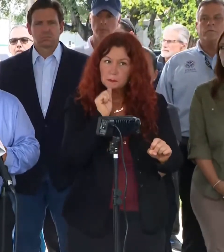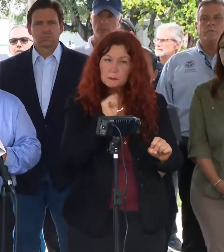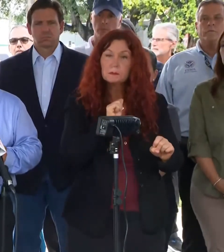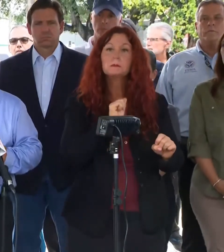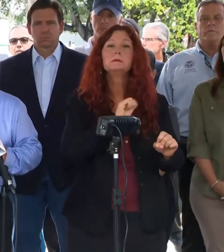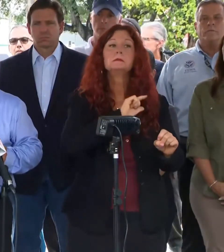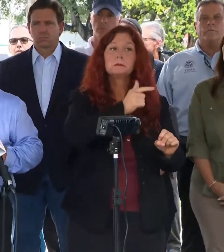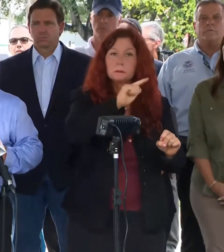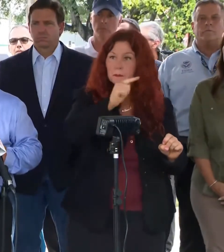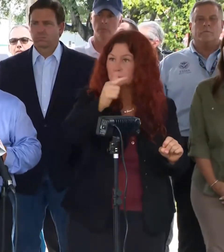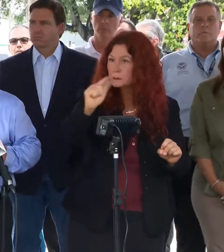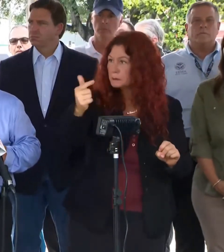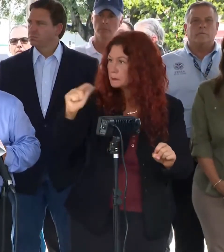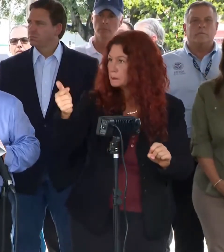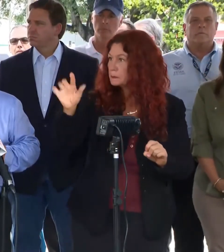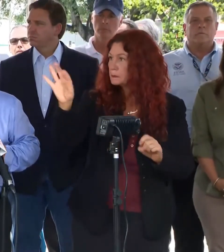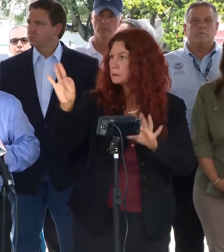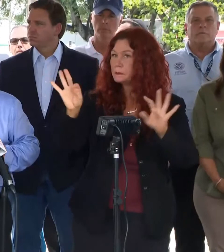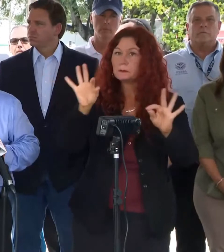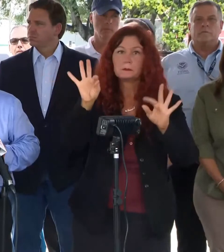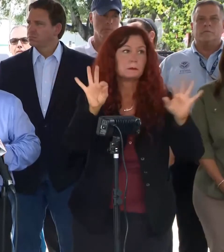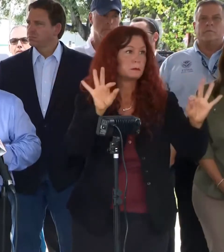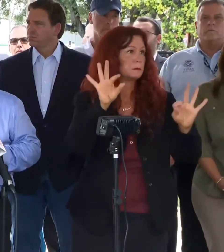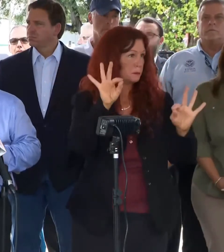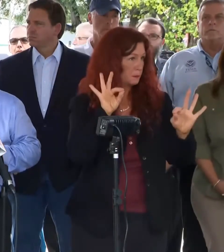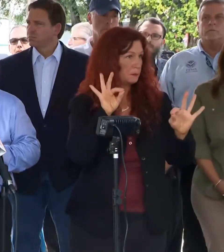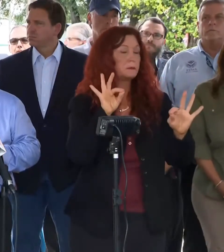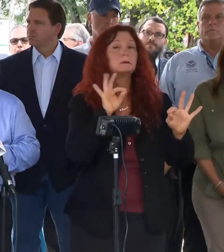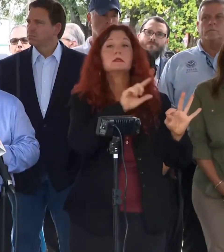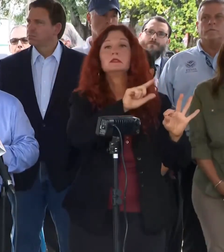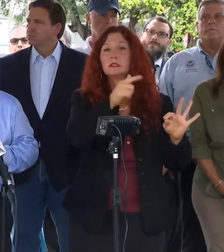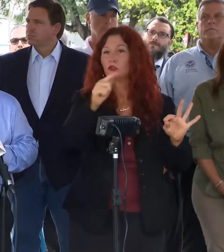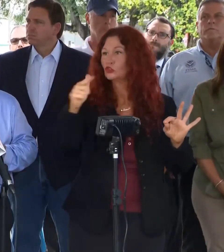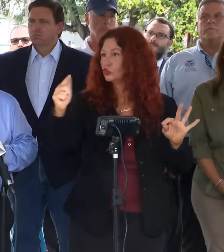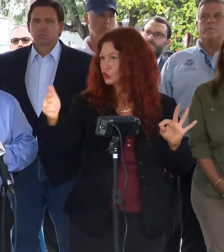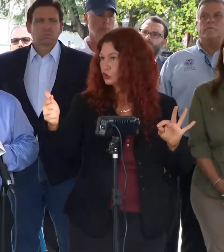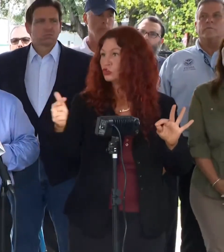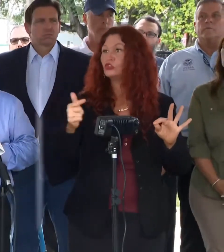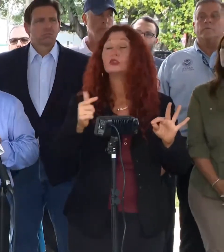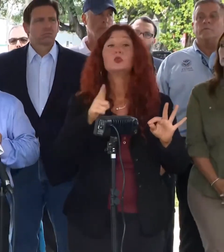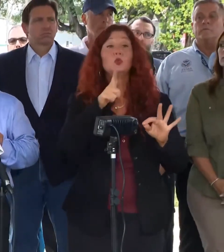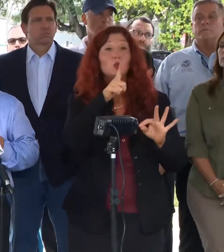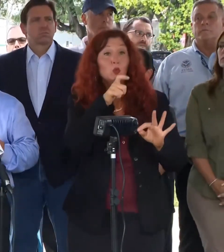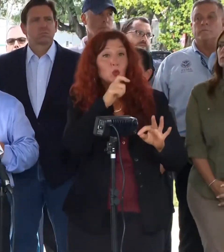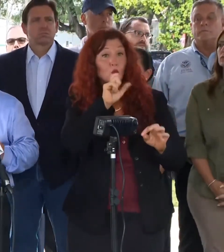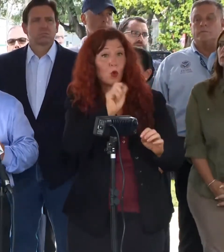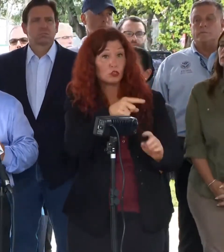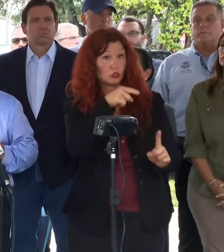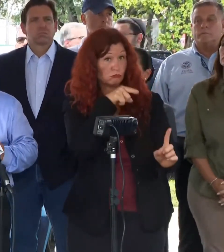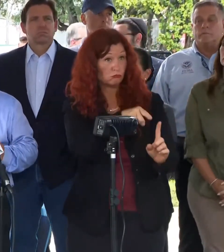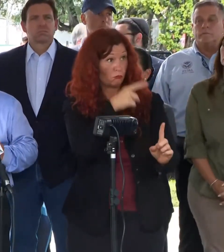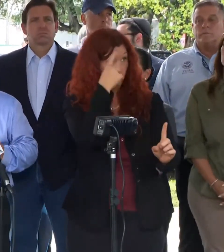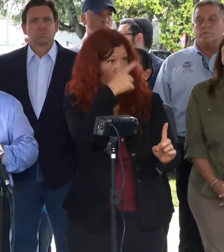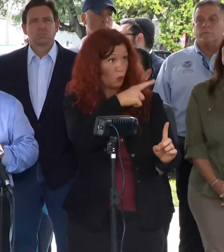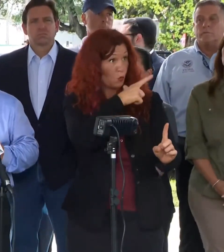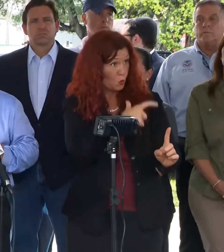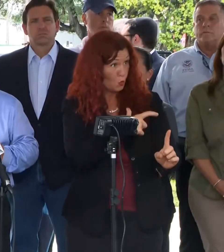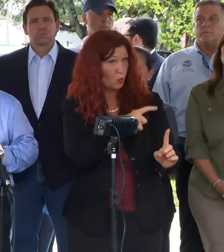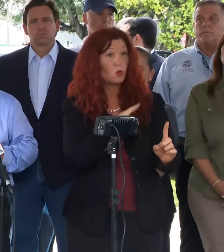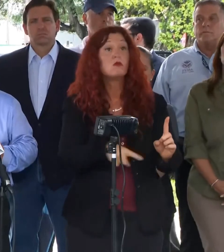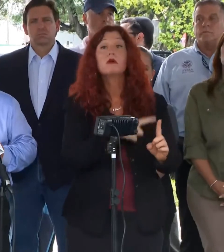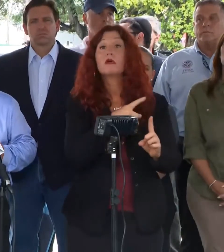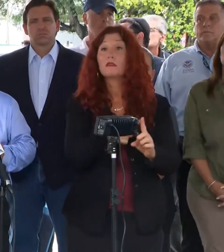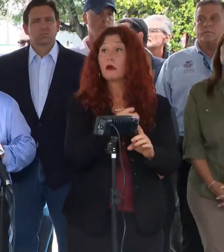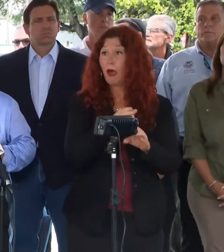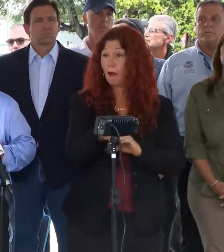being selected. Please address the person who you're going to question, so that way that person can come forward. And immediately following the questions and answers, we're going to go